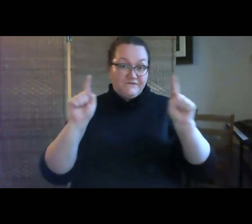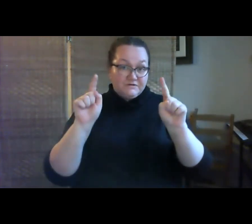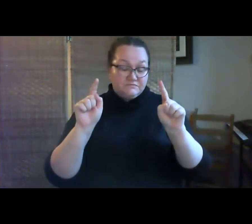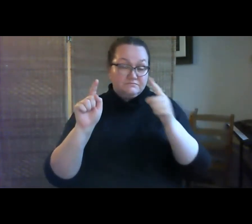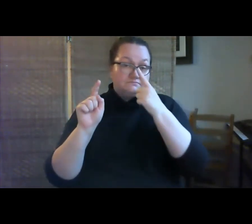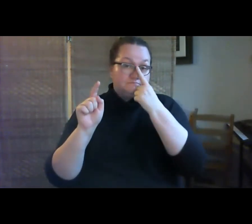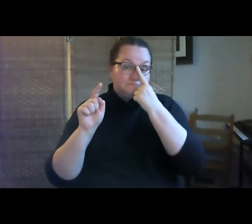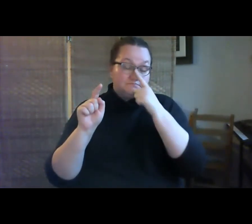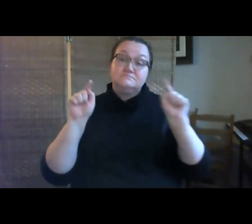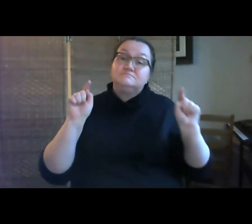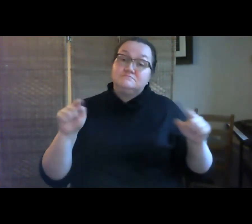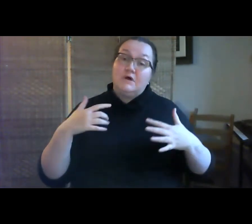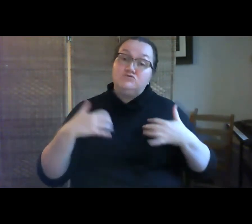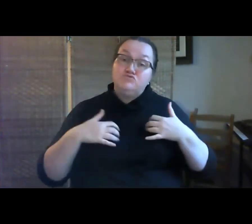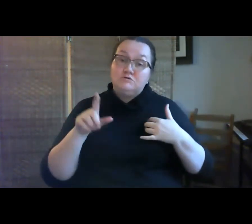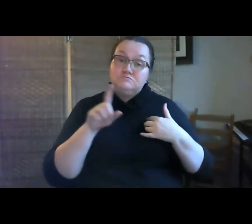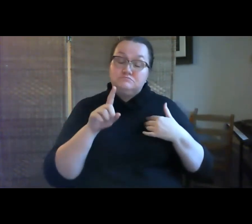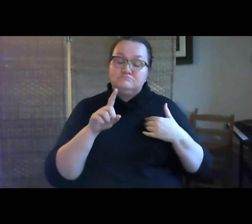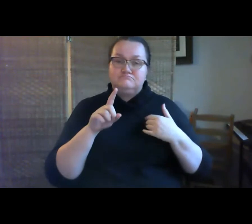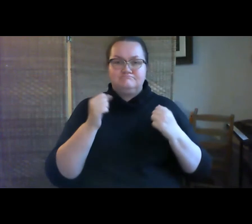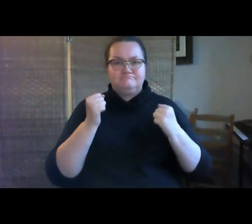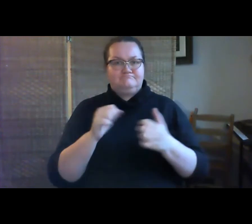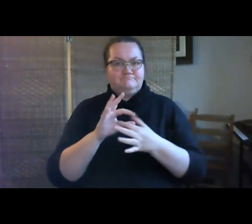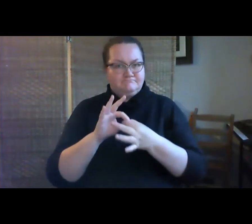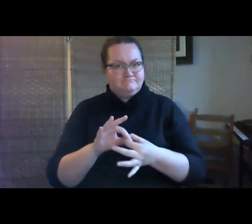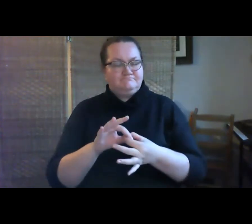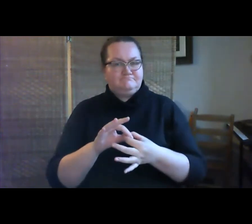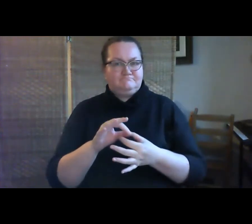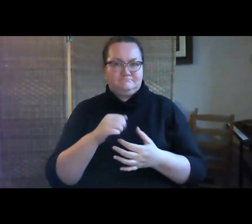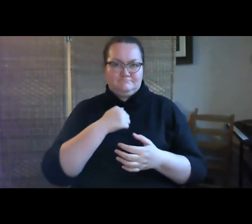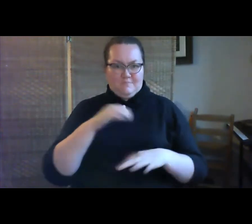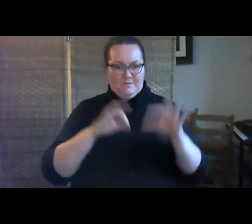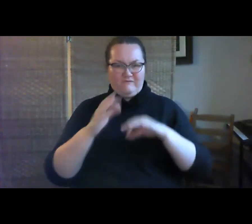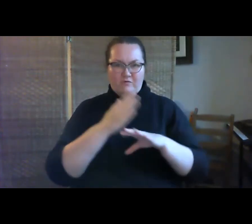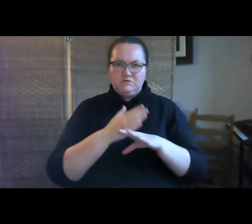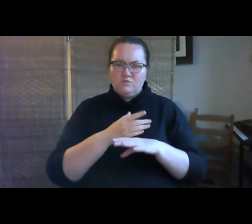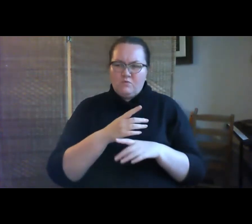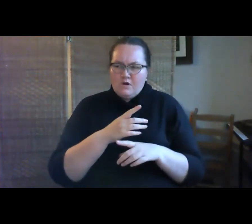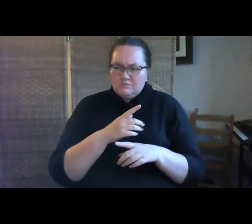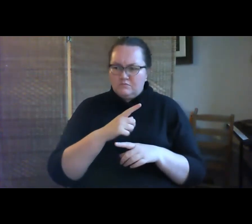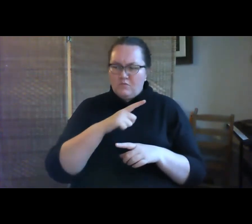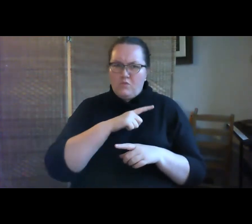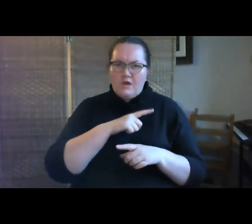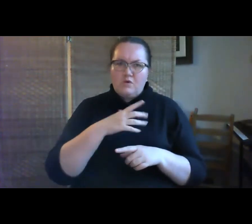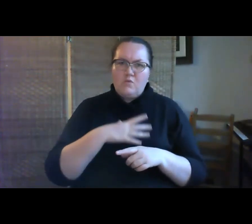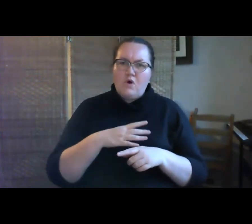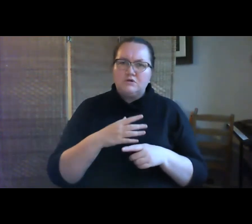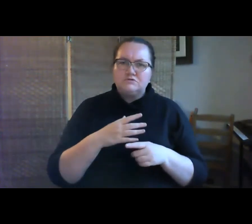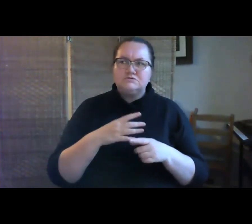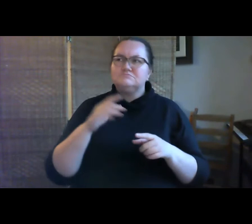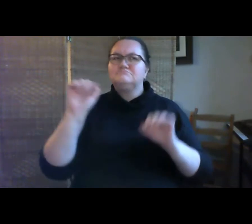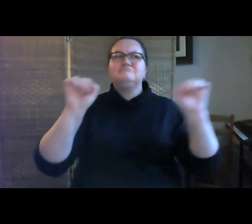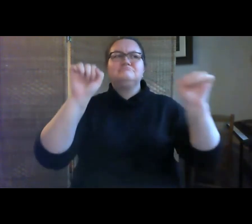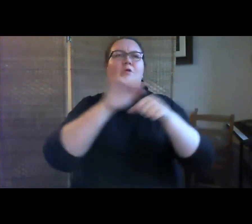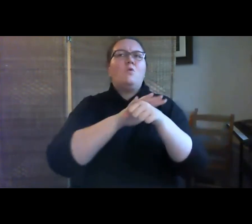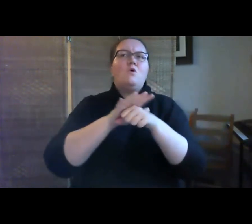to my performance work being presented as part of local attempts to shift awareness of the potential of disabled artists in